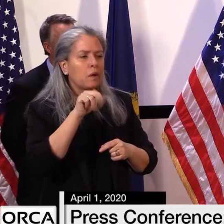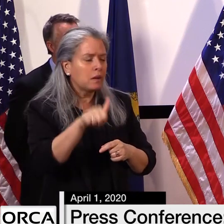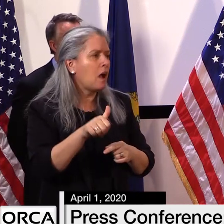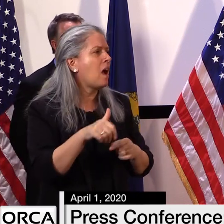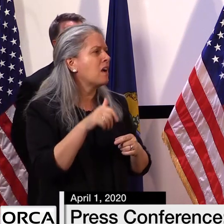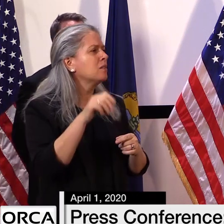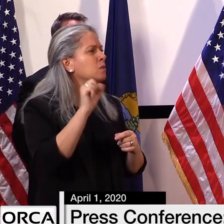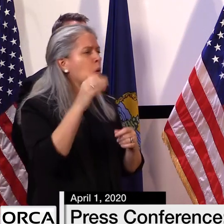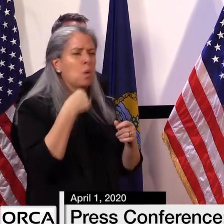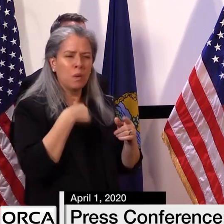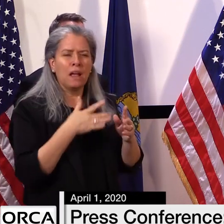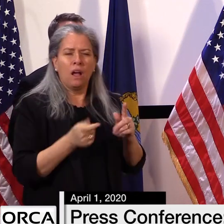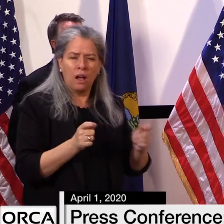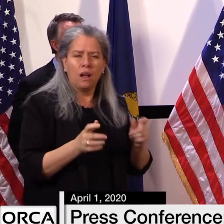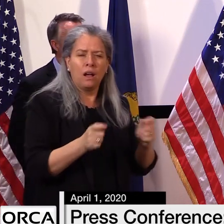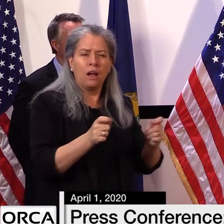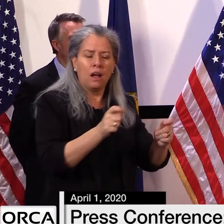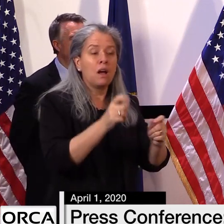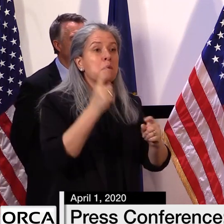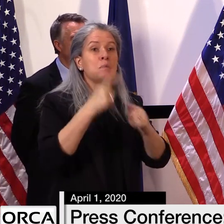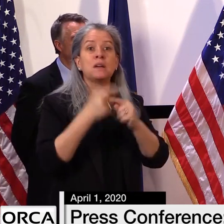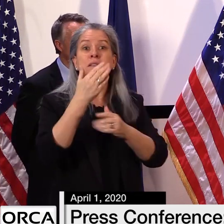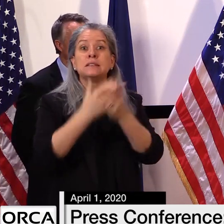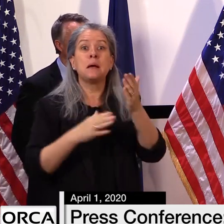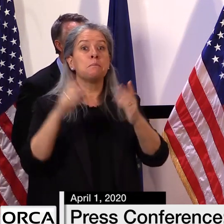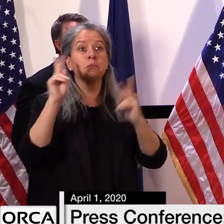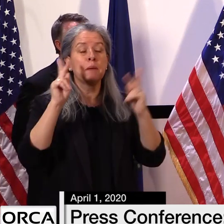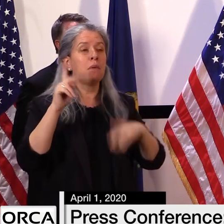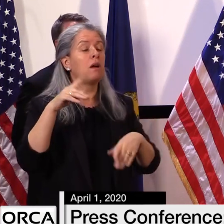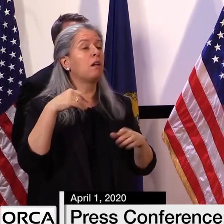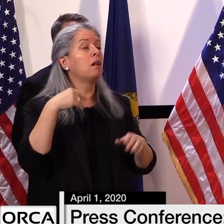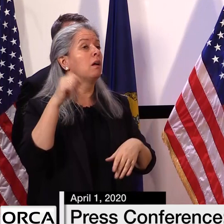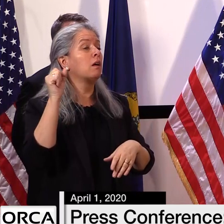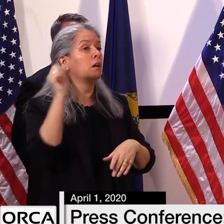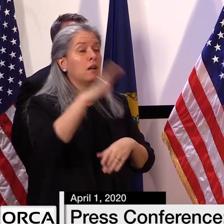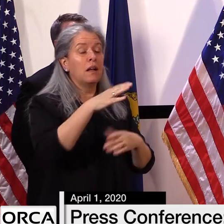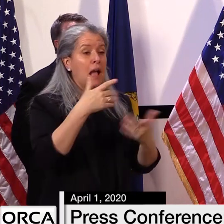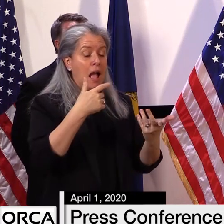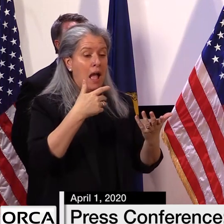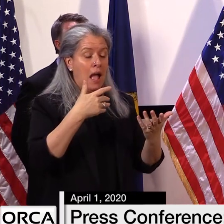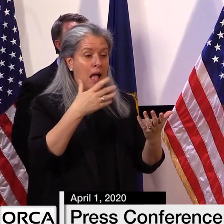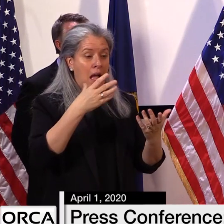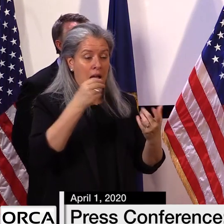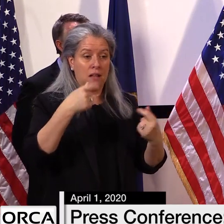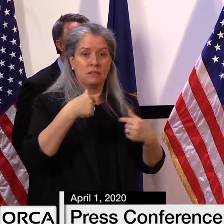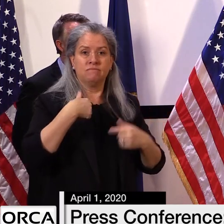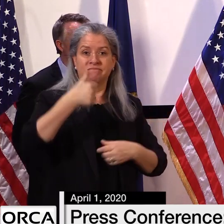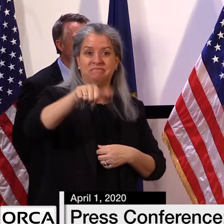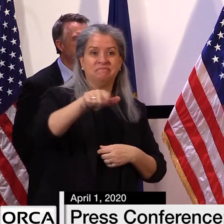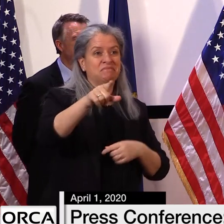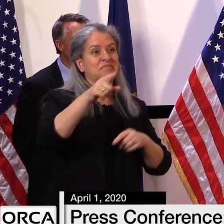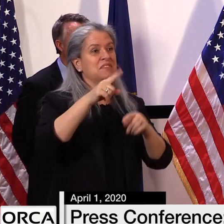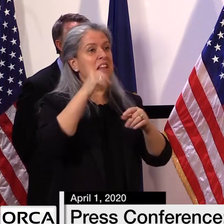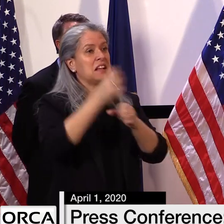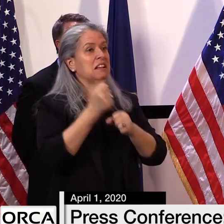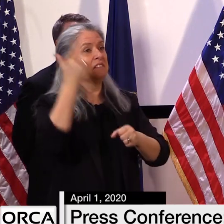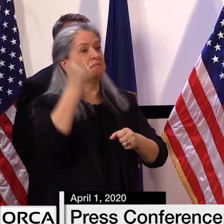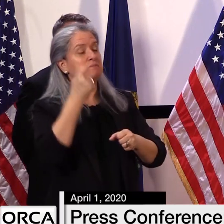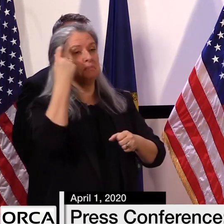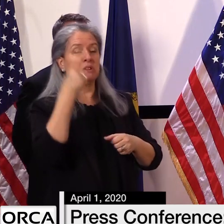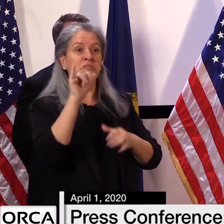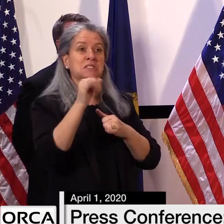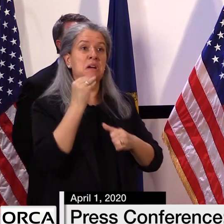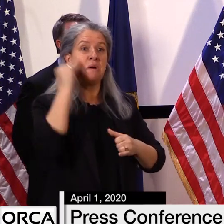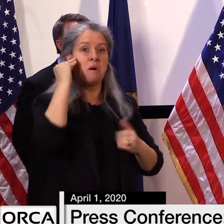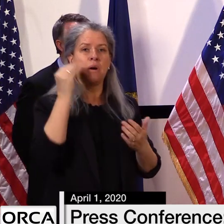it so that claims are not denied because someone's not able and available to work because they're quarantined or self-isolating